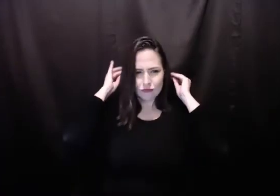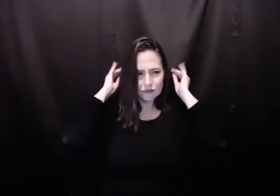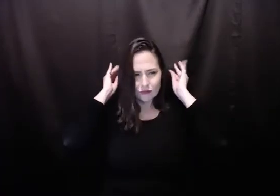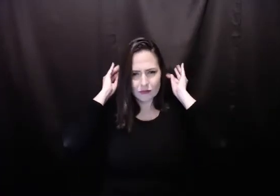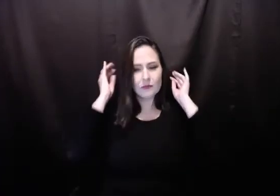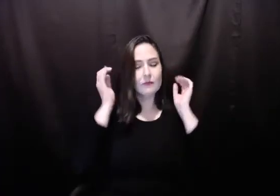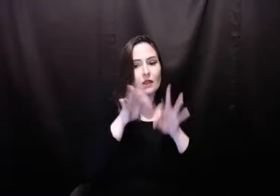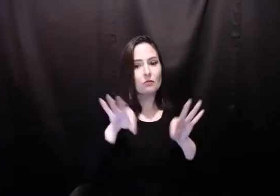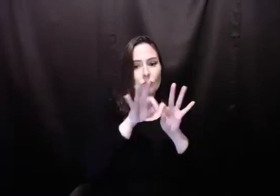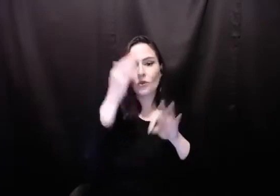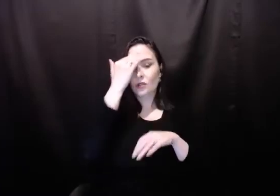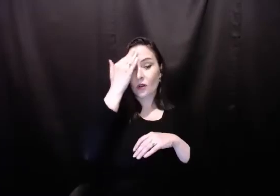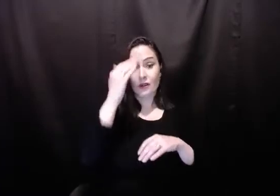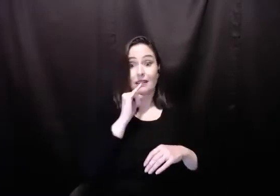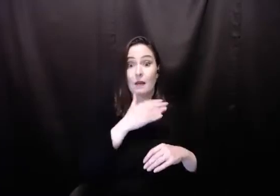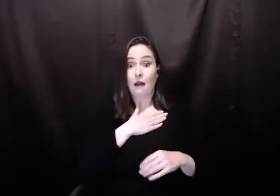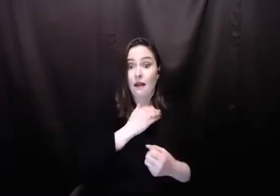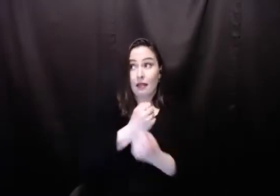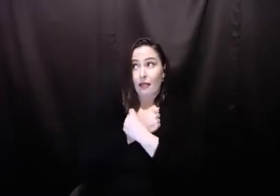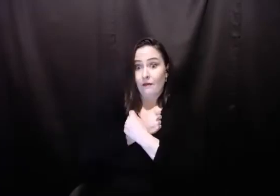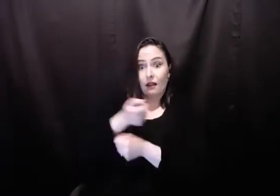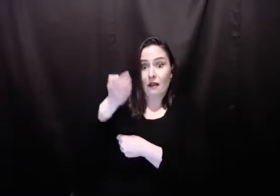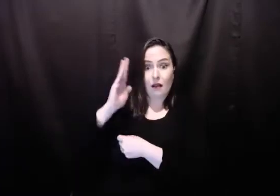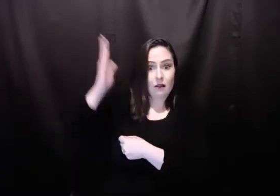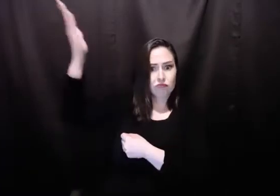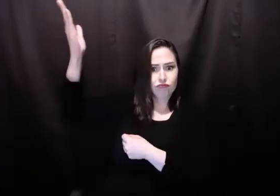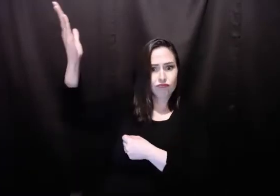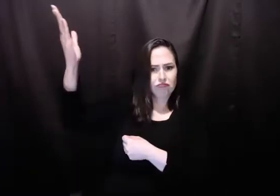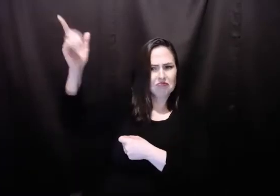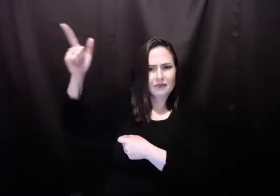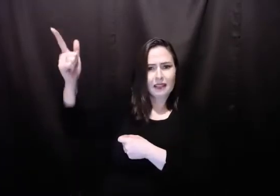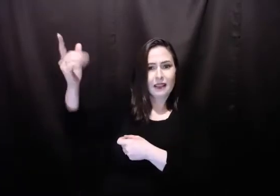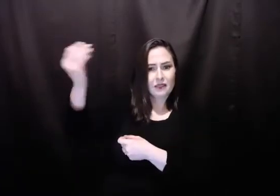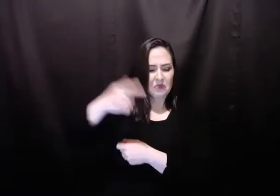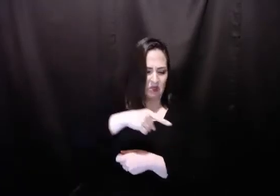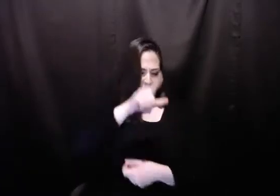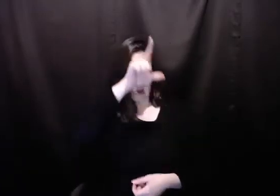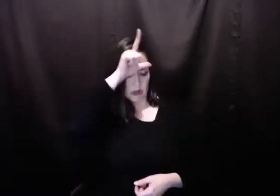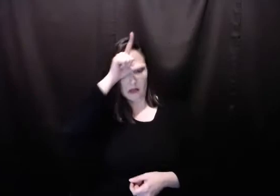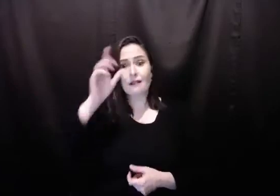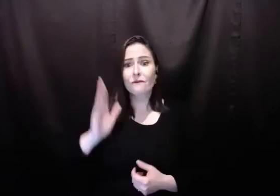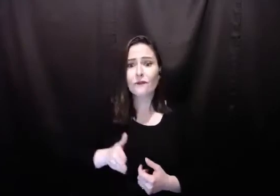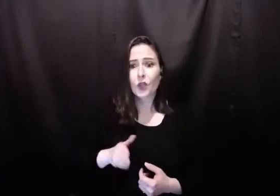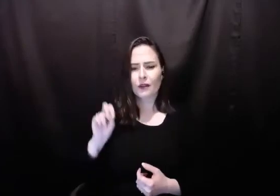ever. But somebody must have, because there it is. Where is that? Whose voice is